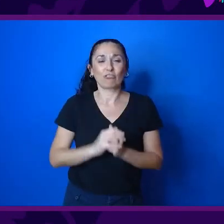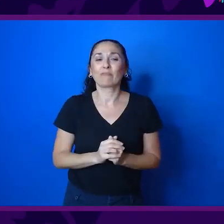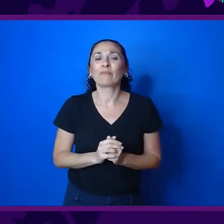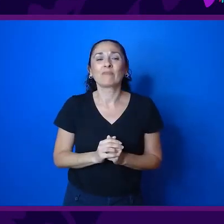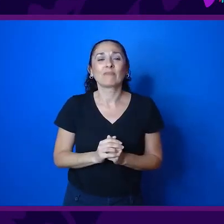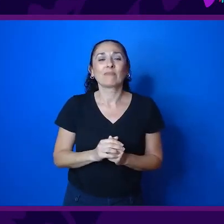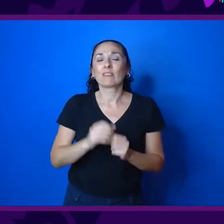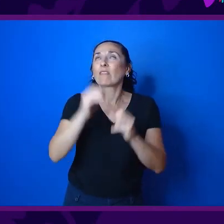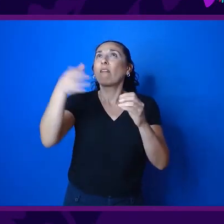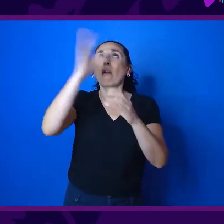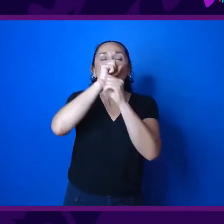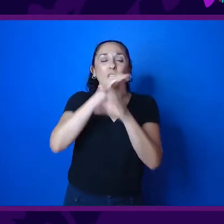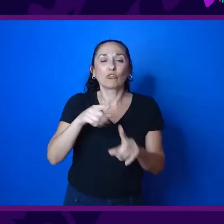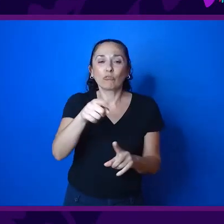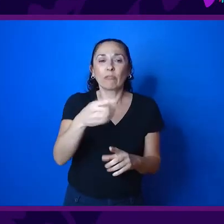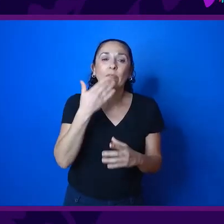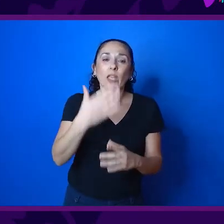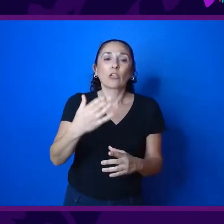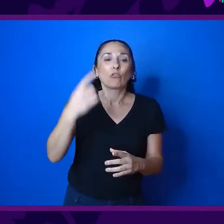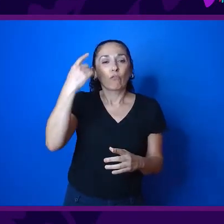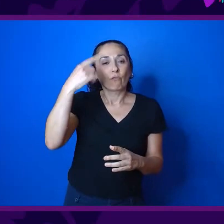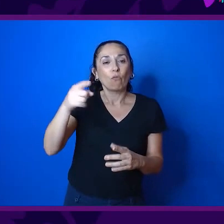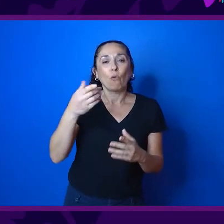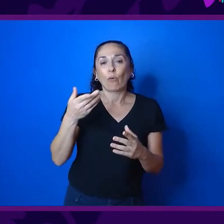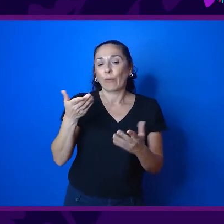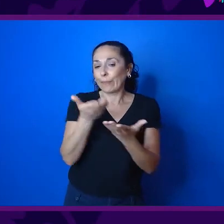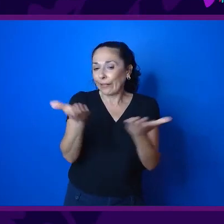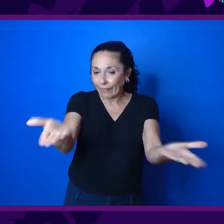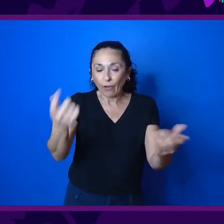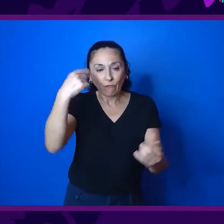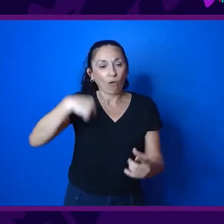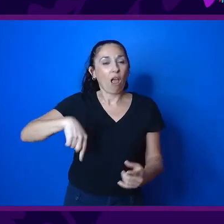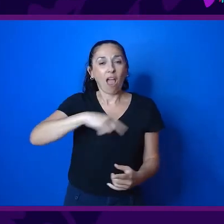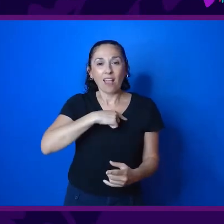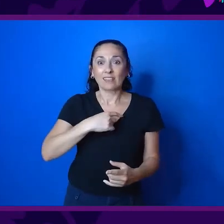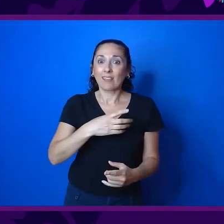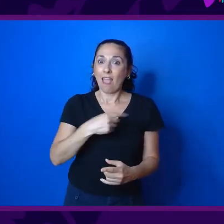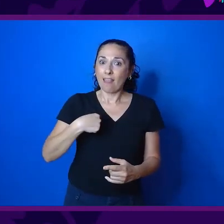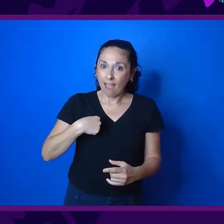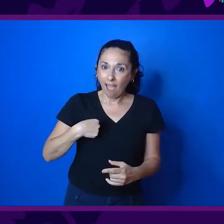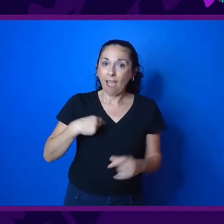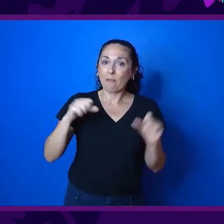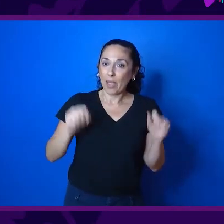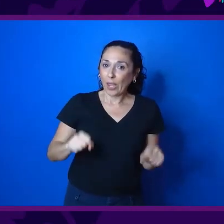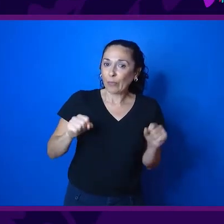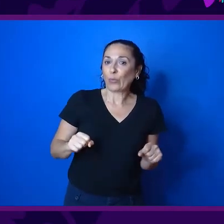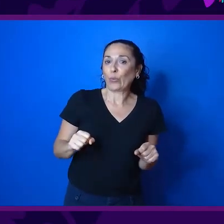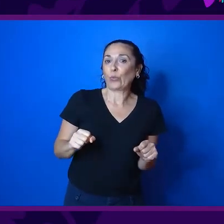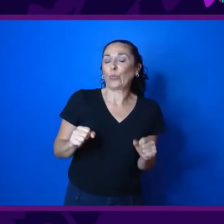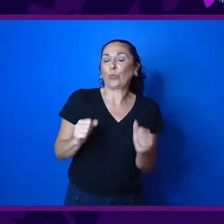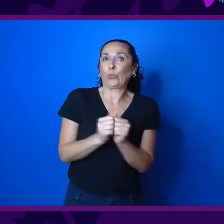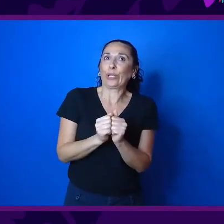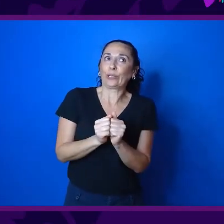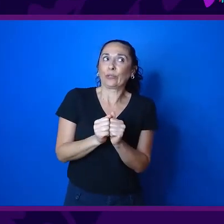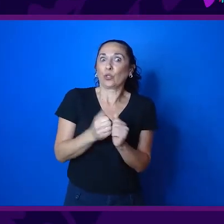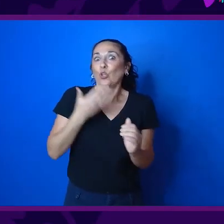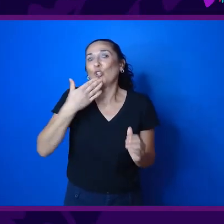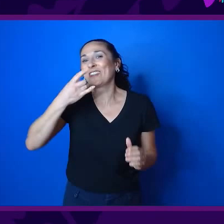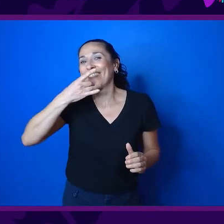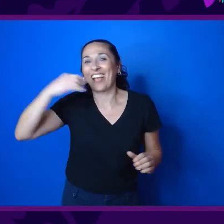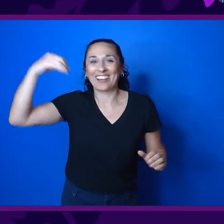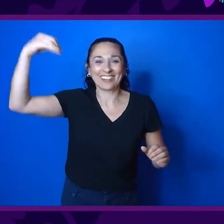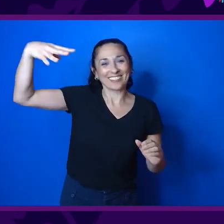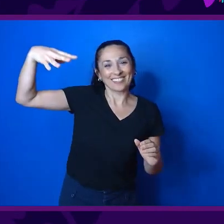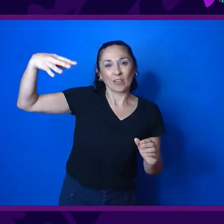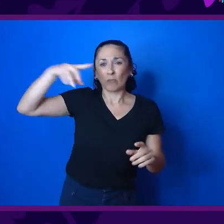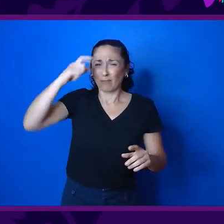bless you, and thank you for being there for us, and that I'm able to, with good lighting, send you this message, porque estoy muy